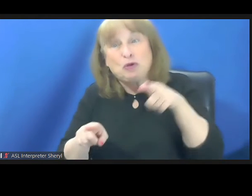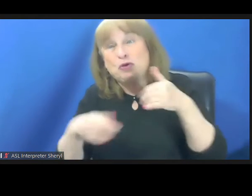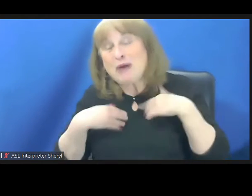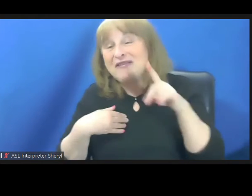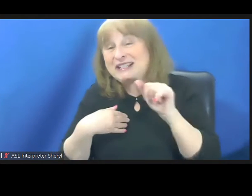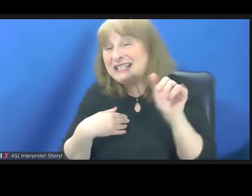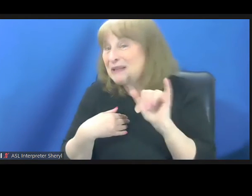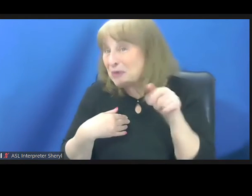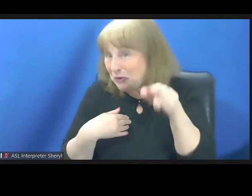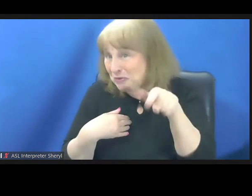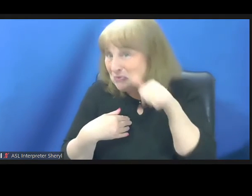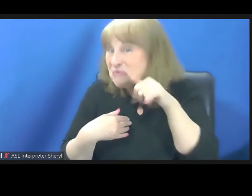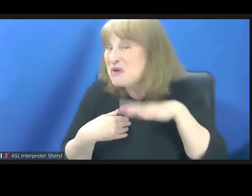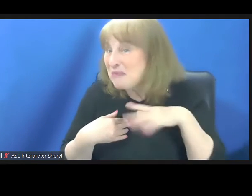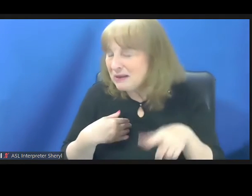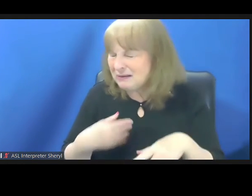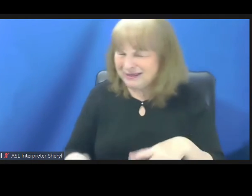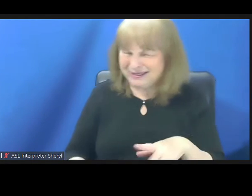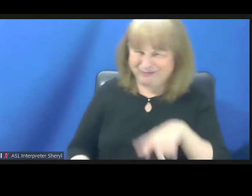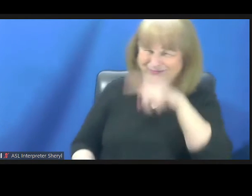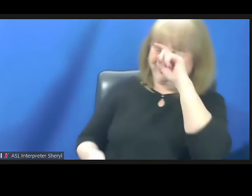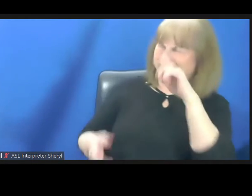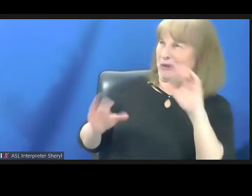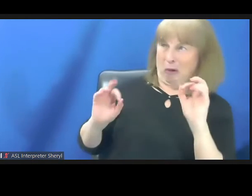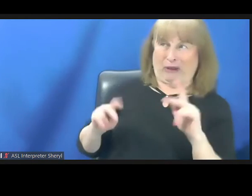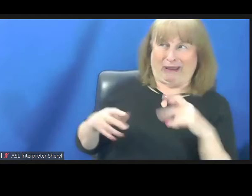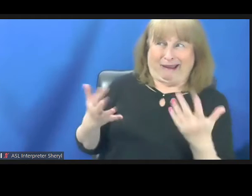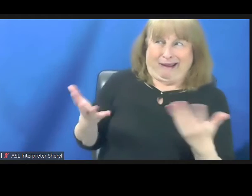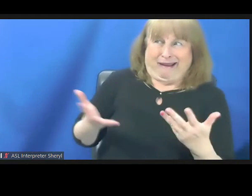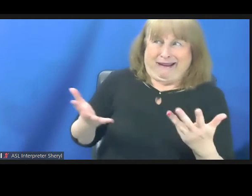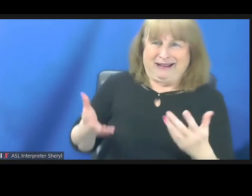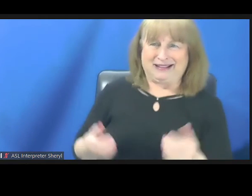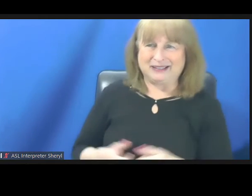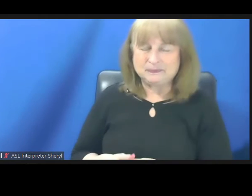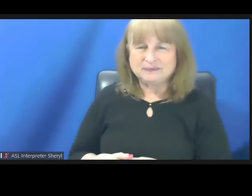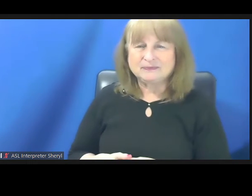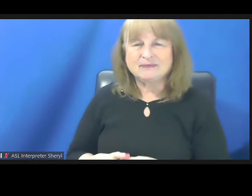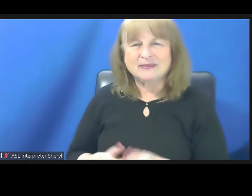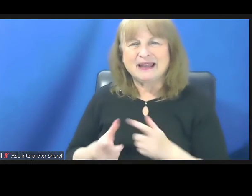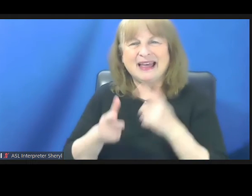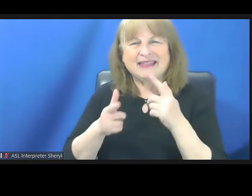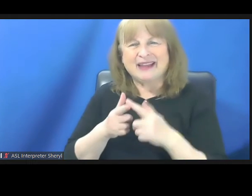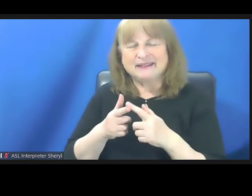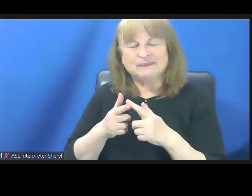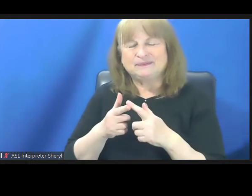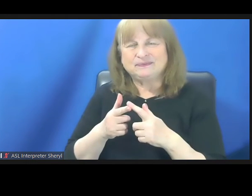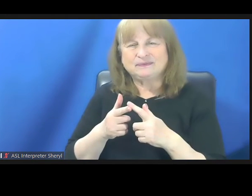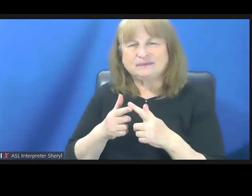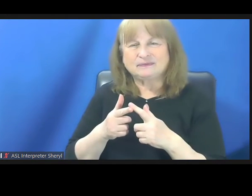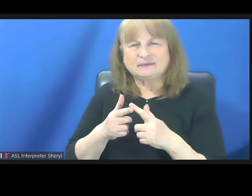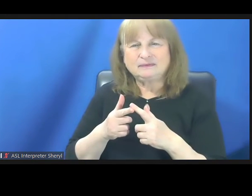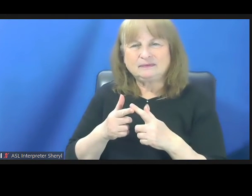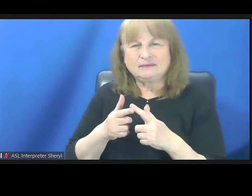well. And I said, okay. But then, you know, in editing the film